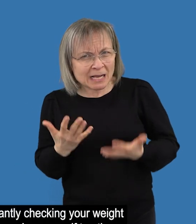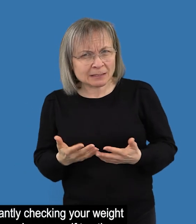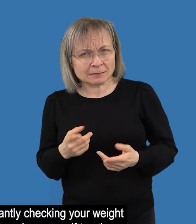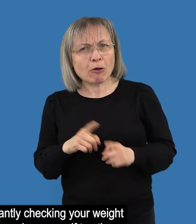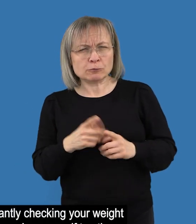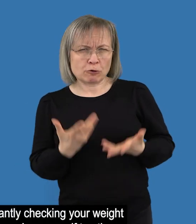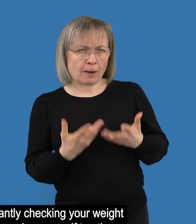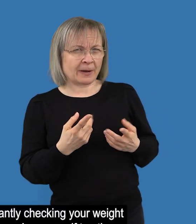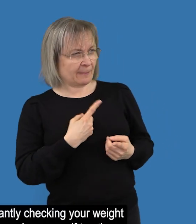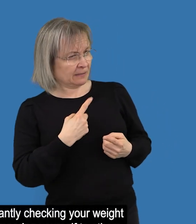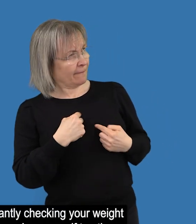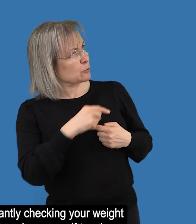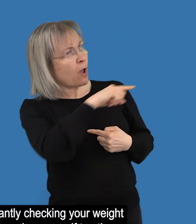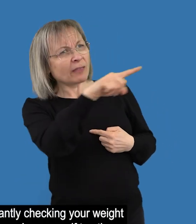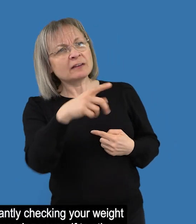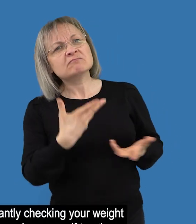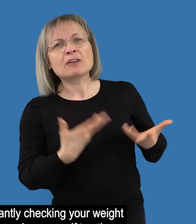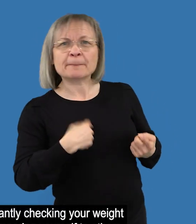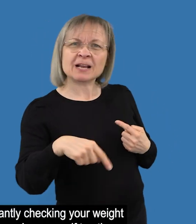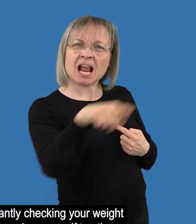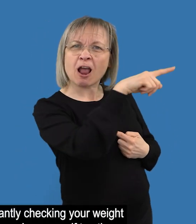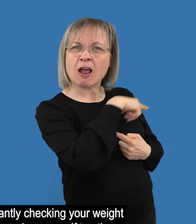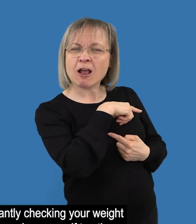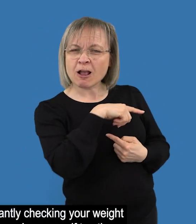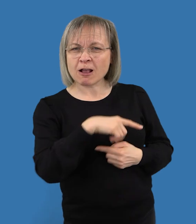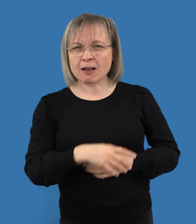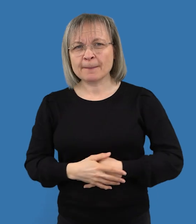Constantly checking your weight and comparing yourself to others.